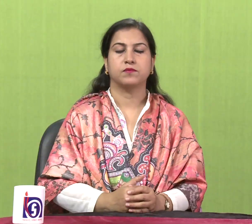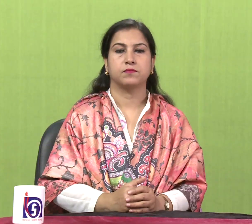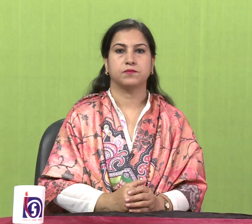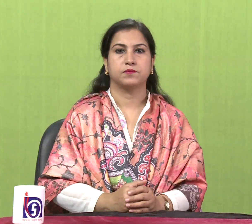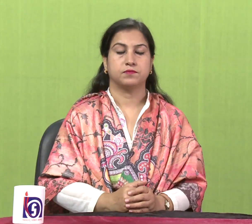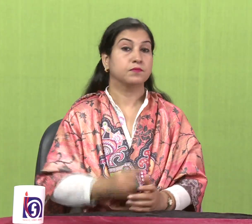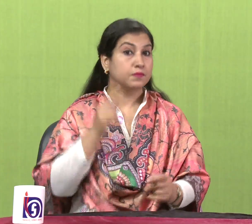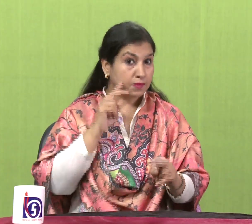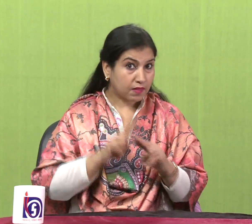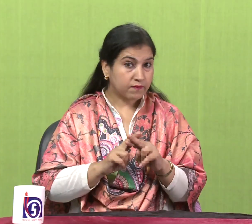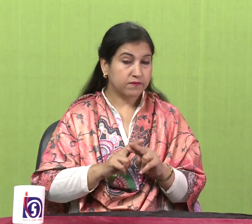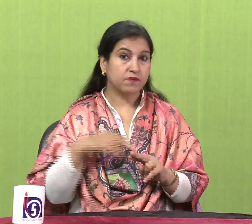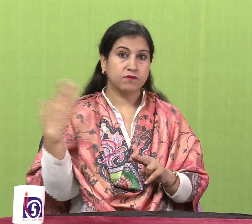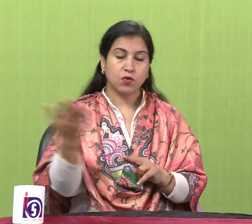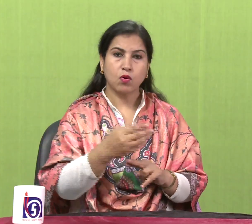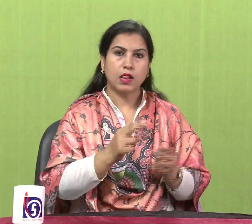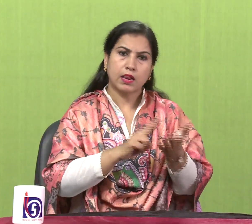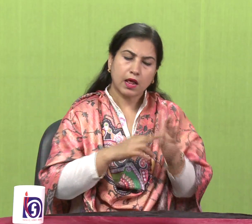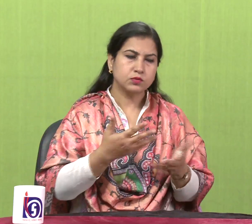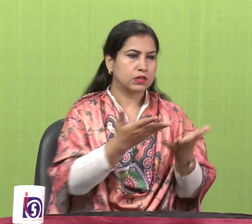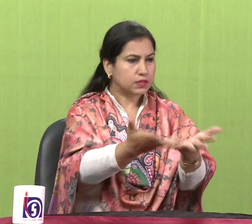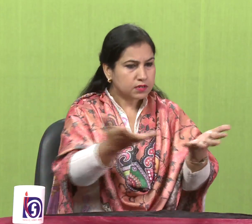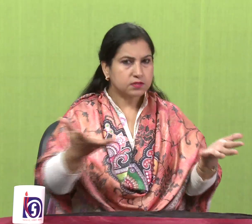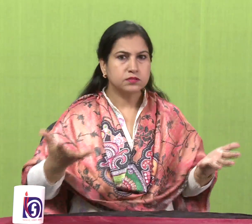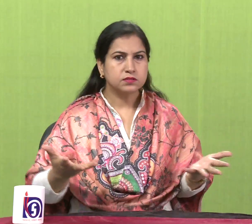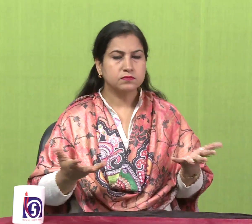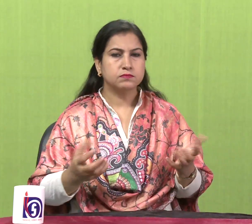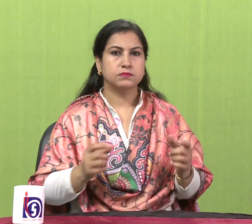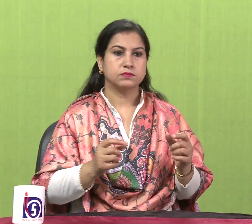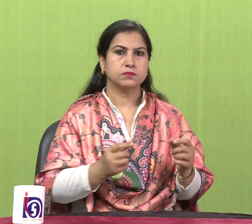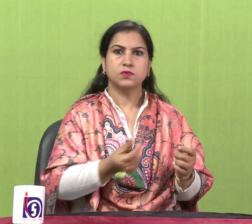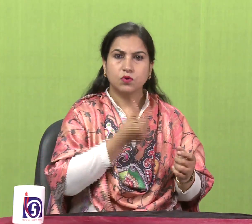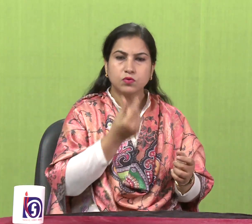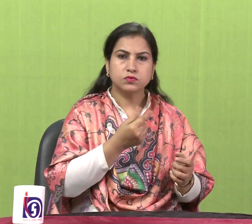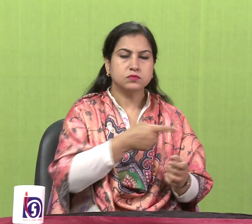If we keep using the natural resource, they will be